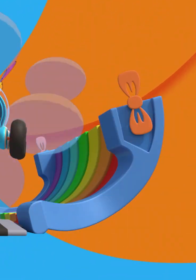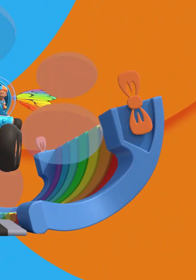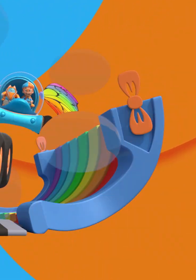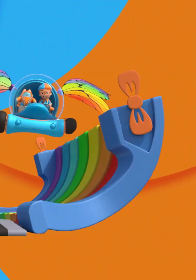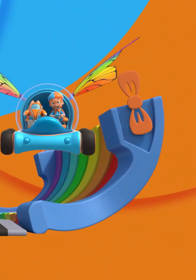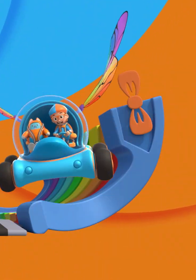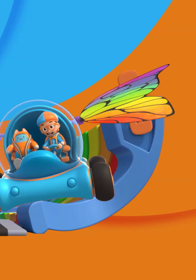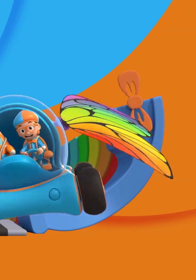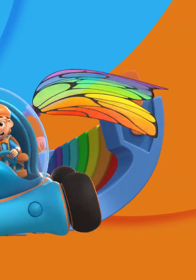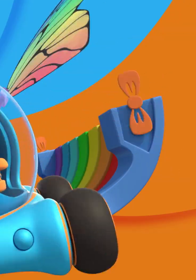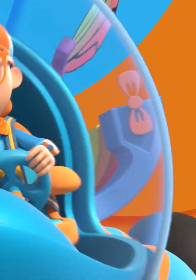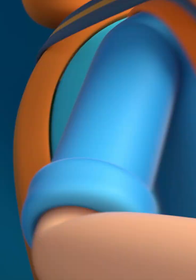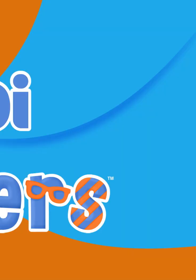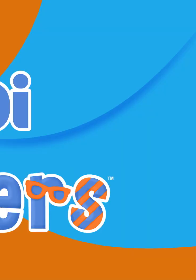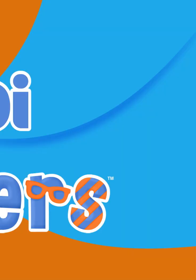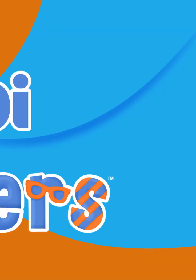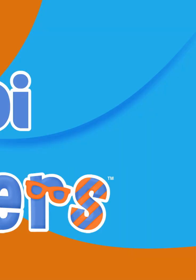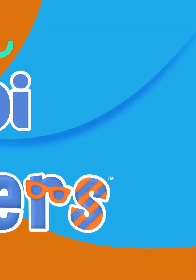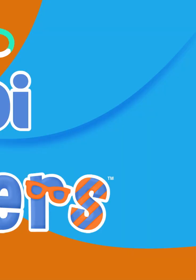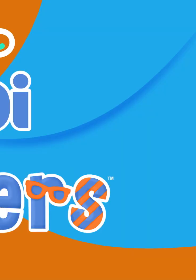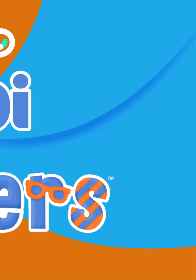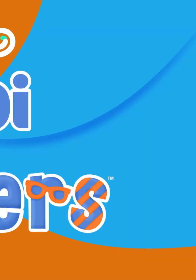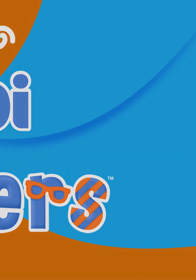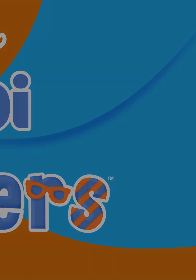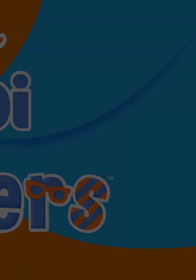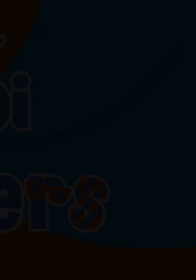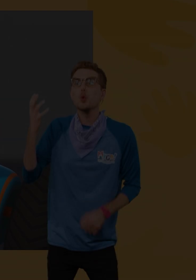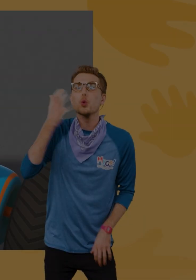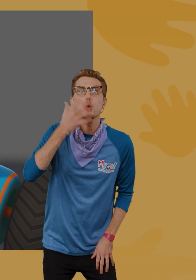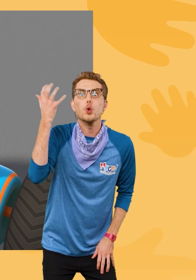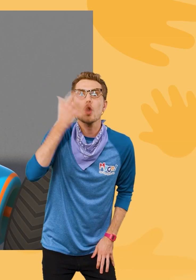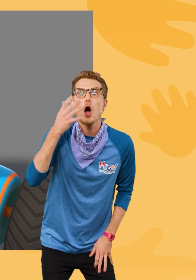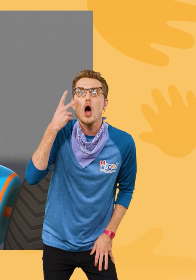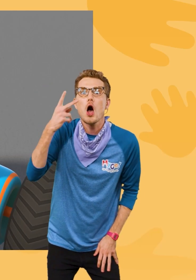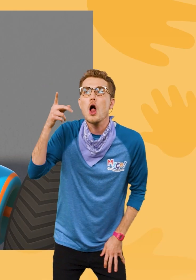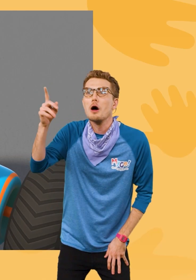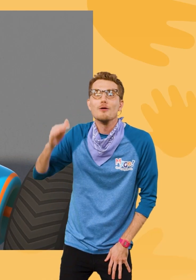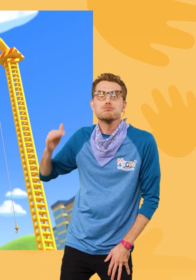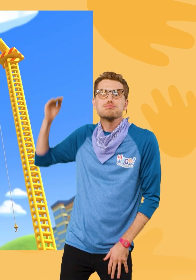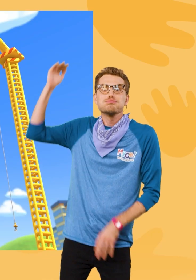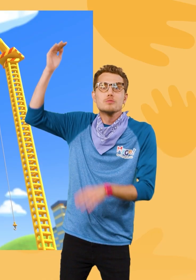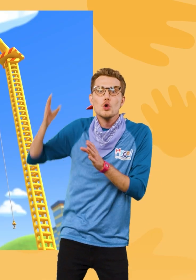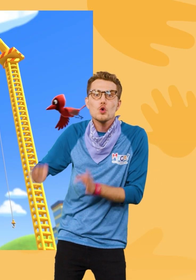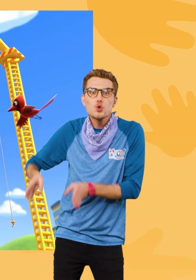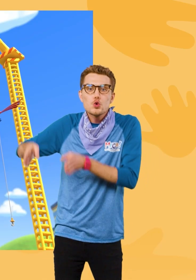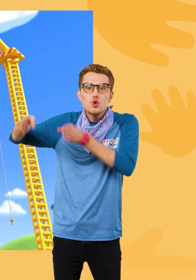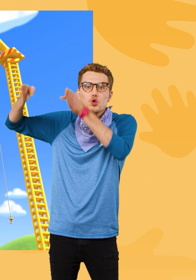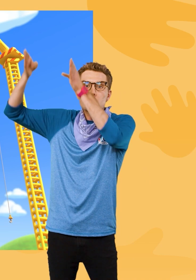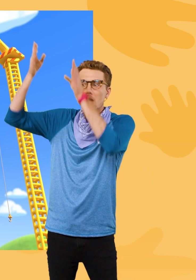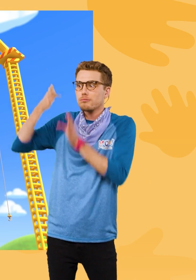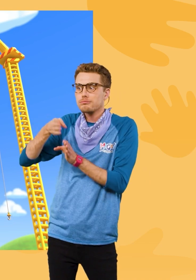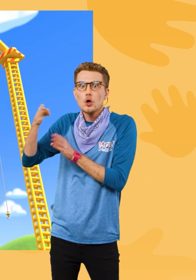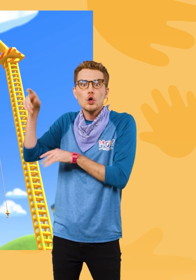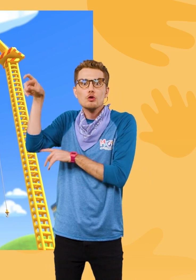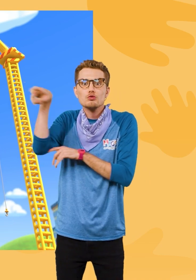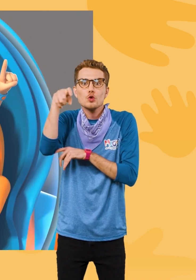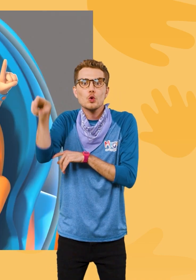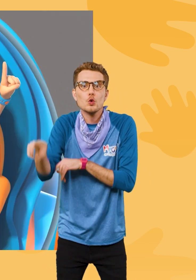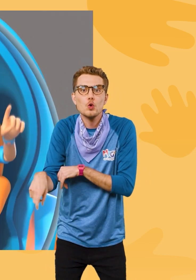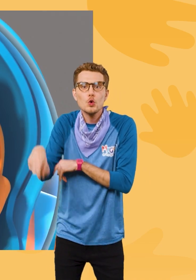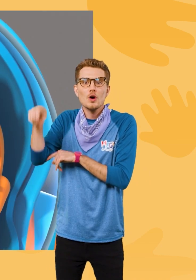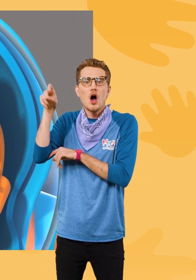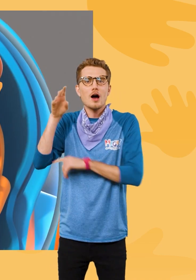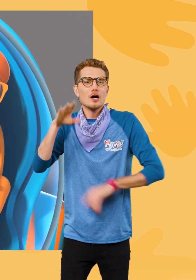shout. I wonder what we'll learn about Blippi! Oh, look at that massive skyscraper with a crane next to